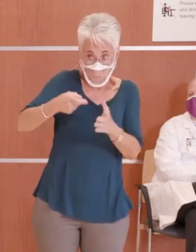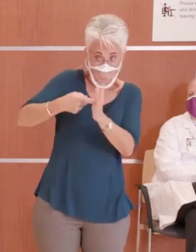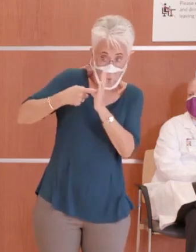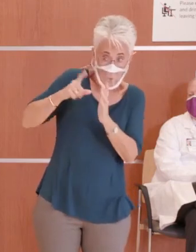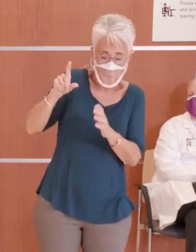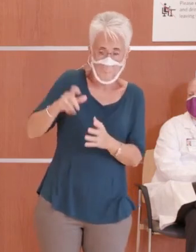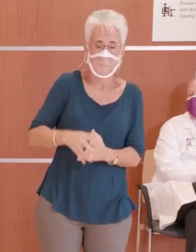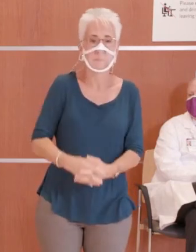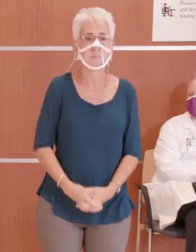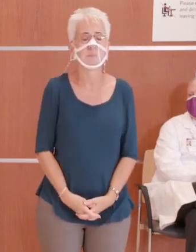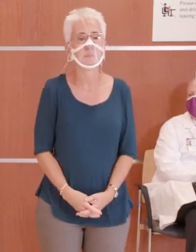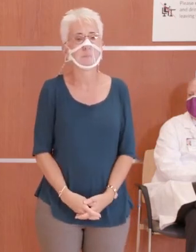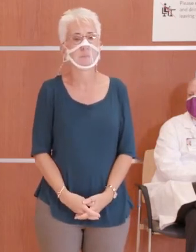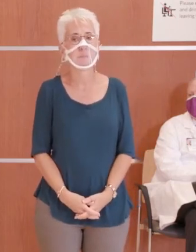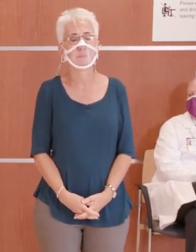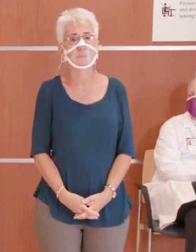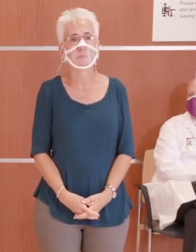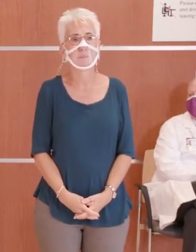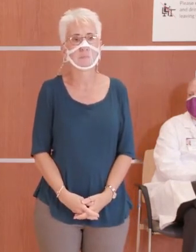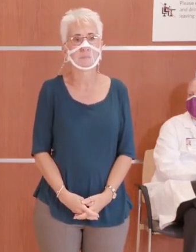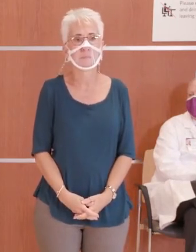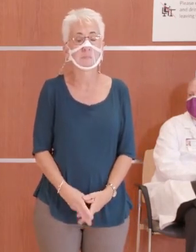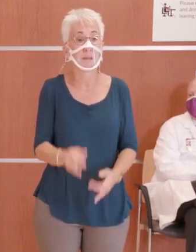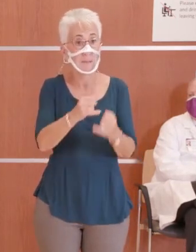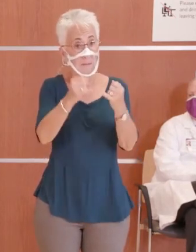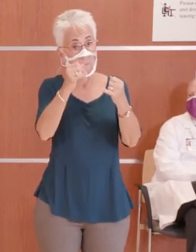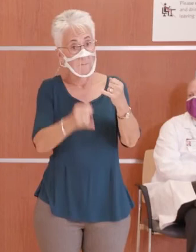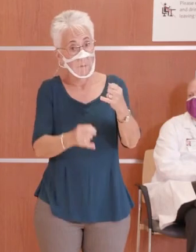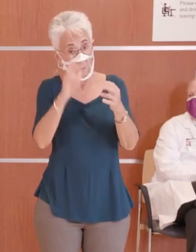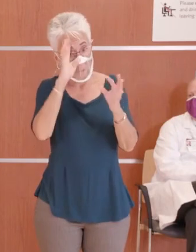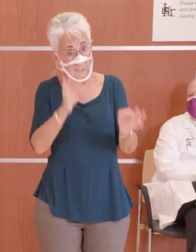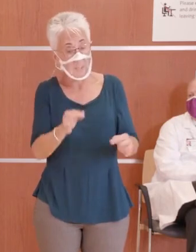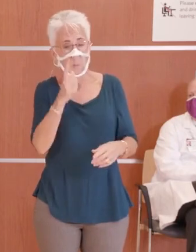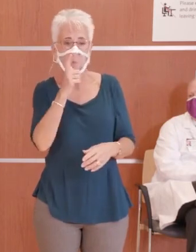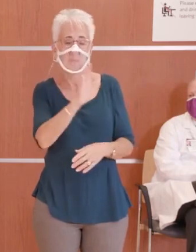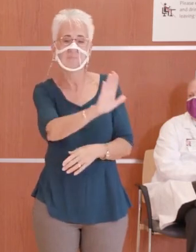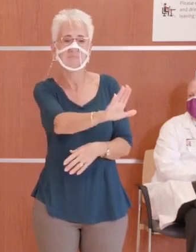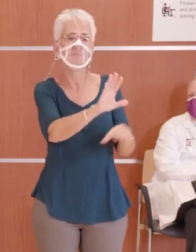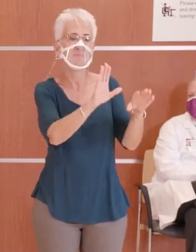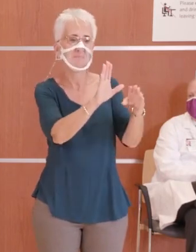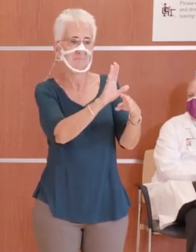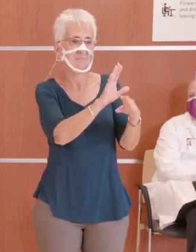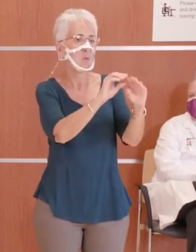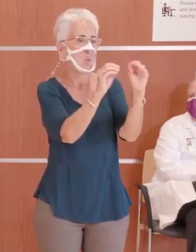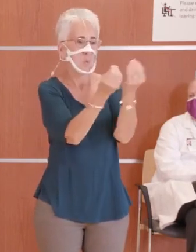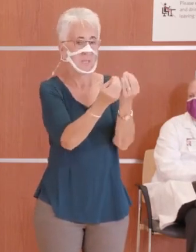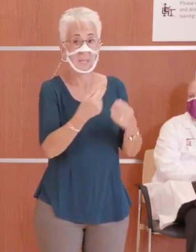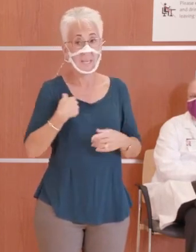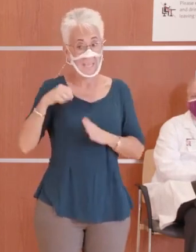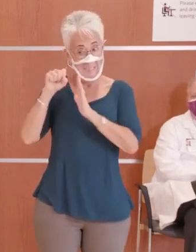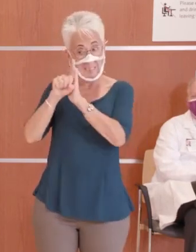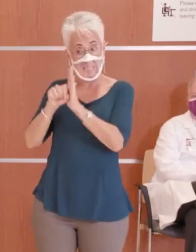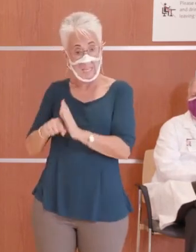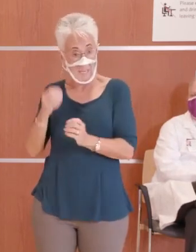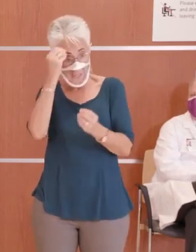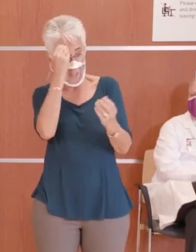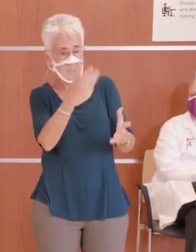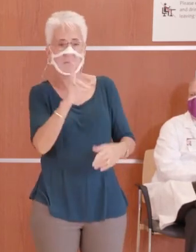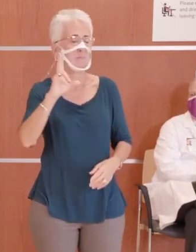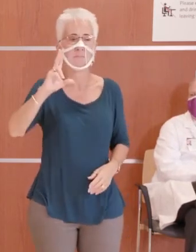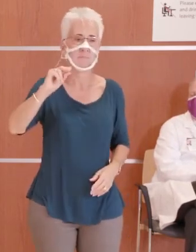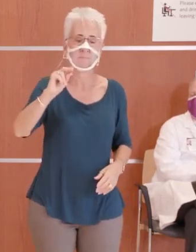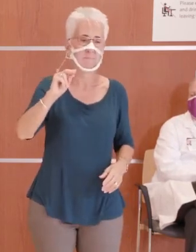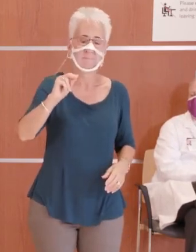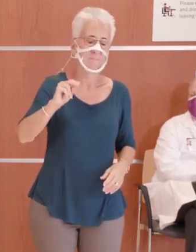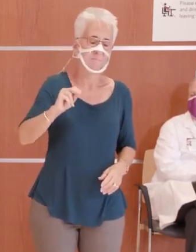Well, the ultimate decision about requiring that will come from the organization. So at this point, that's not coming from the state. But I believe